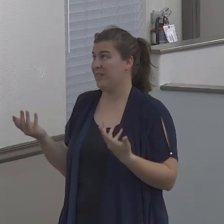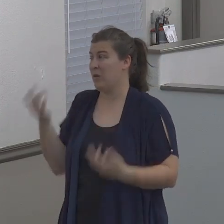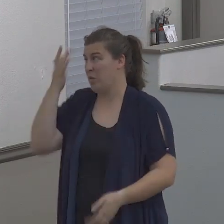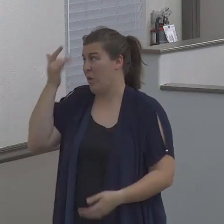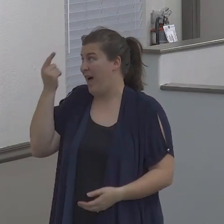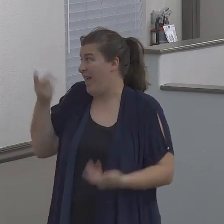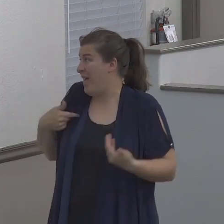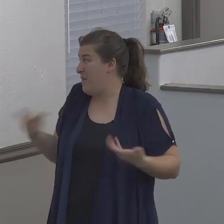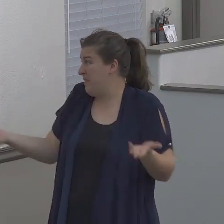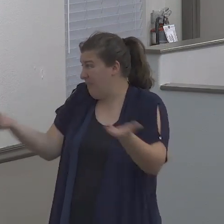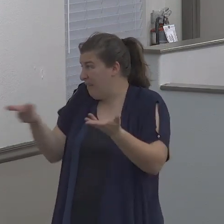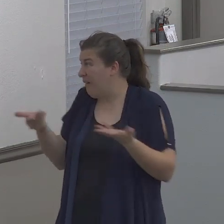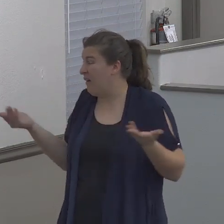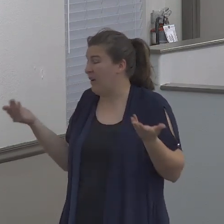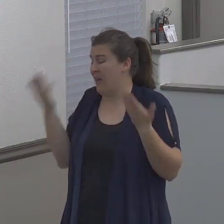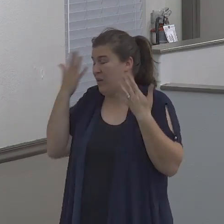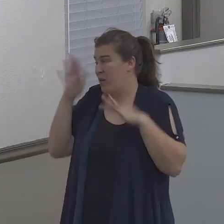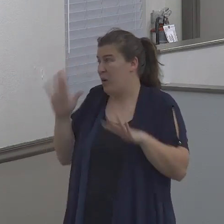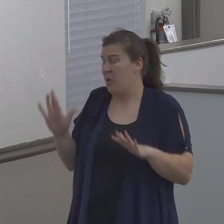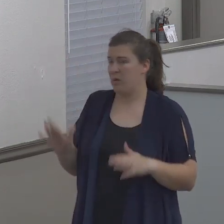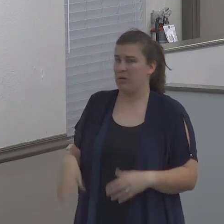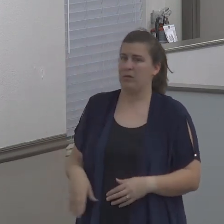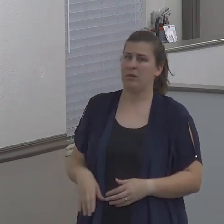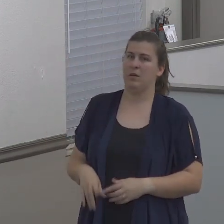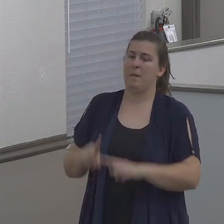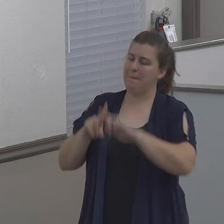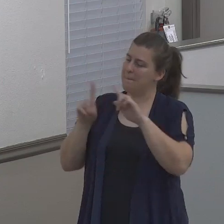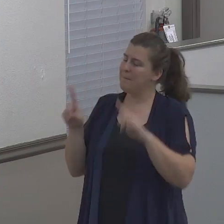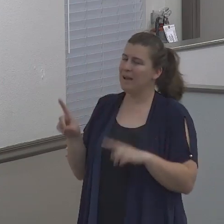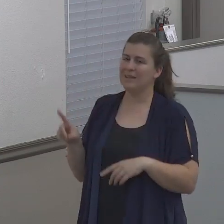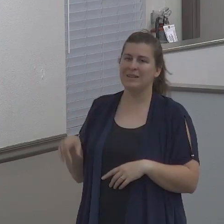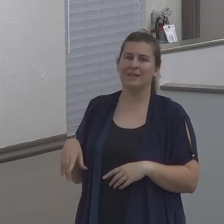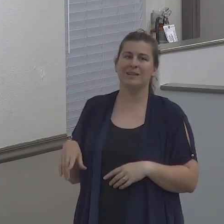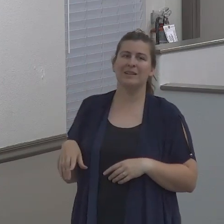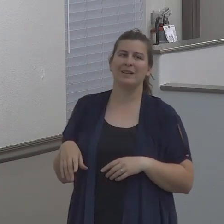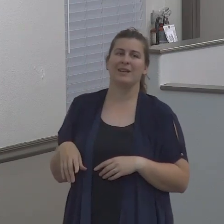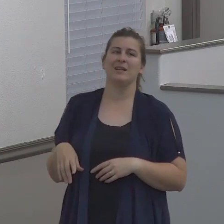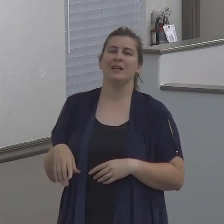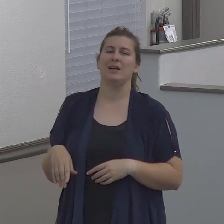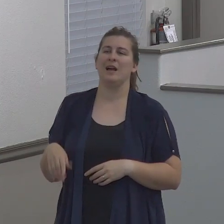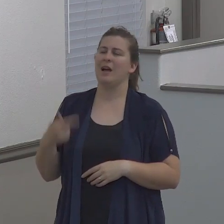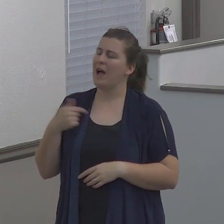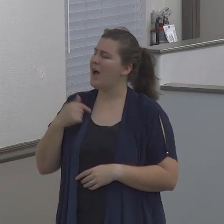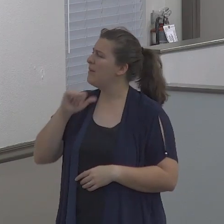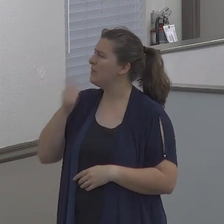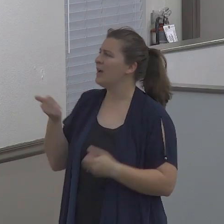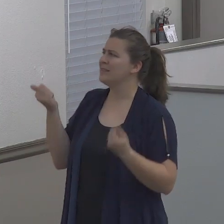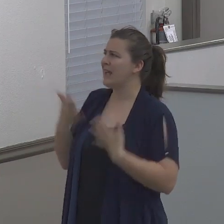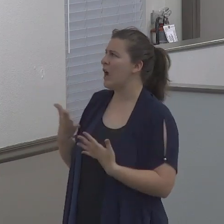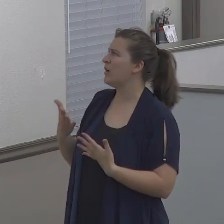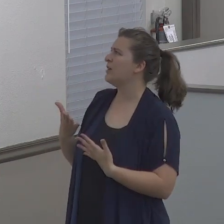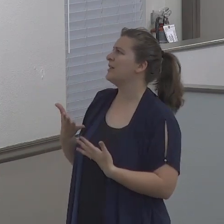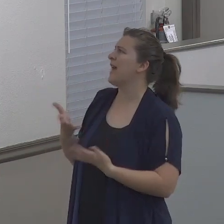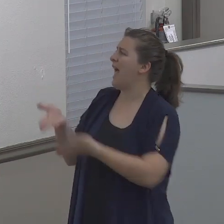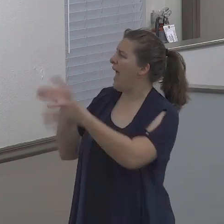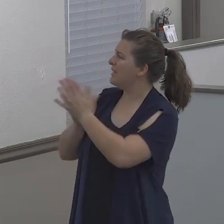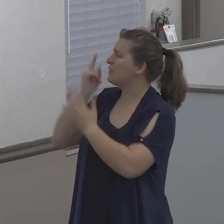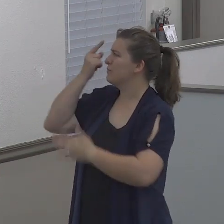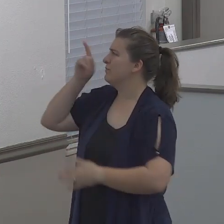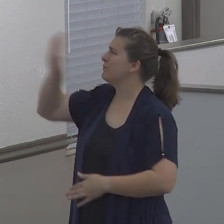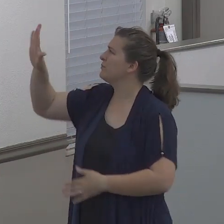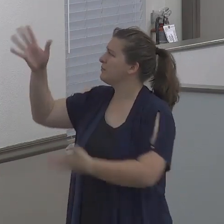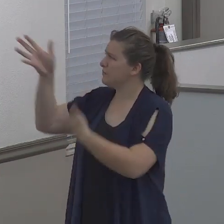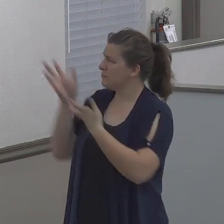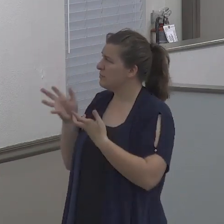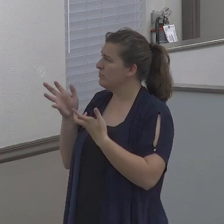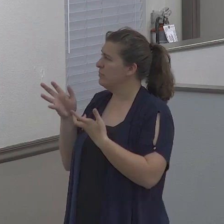the fulfillment of your will for why you even put me on this planet in the first place. But I'm not afraid to pray, God, that I